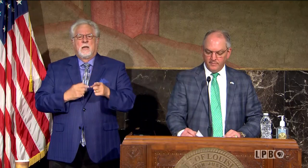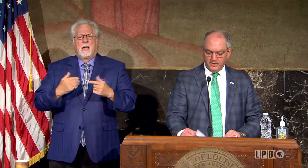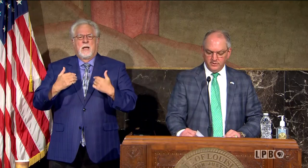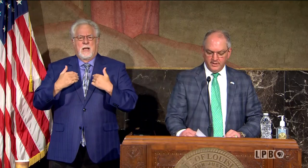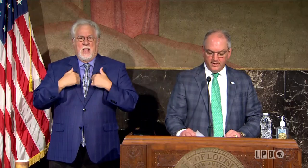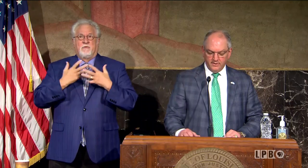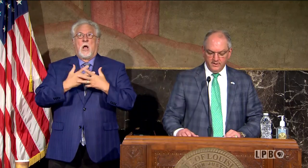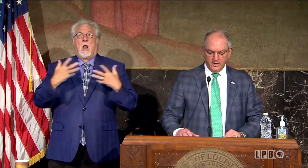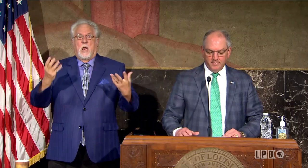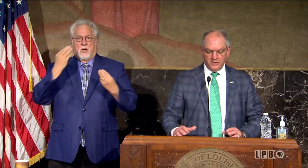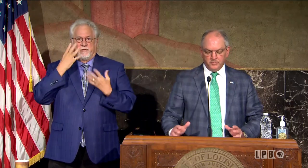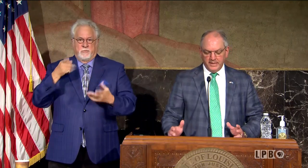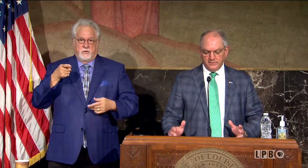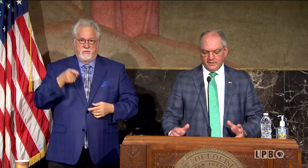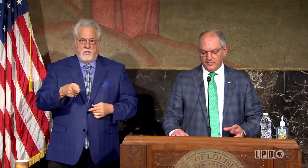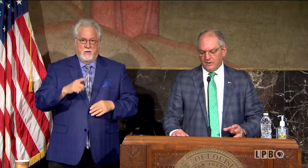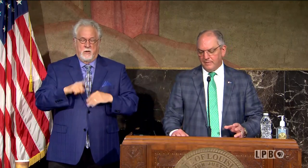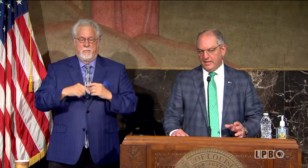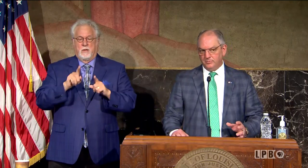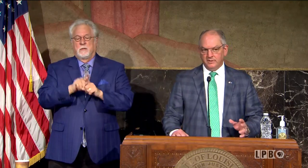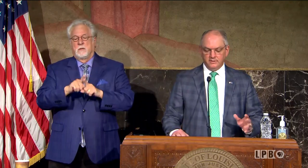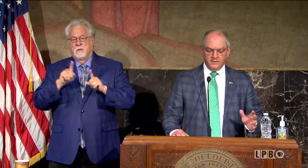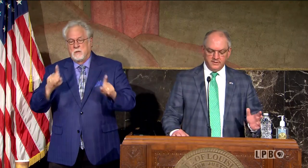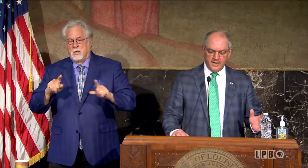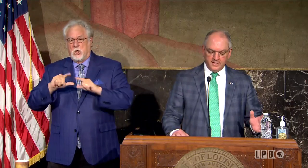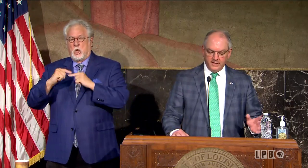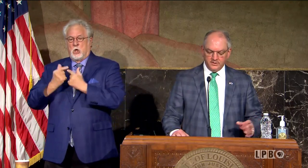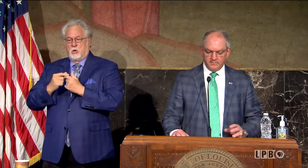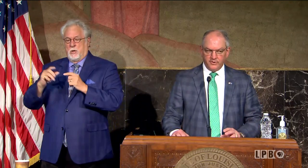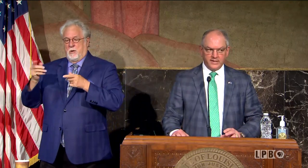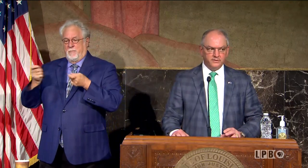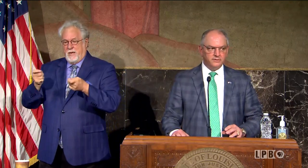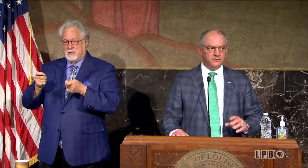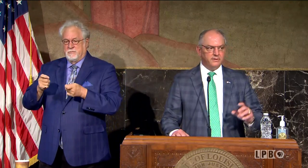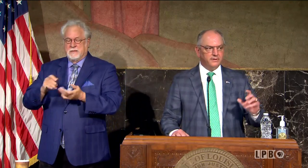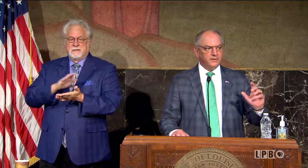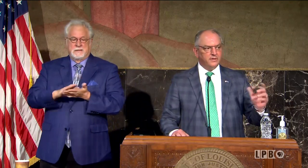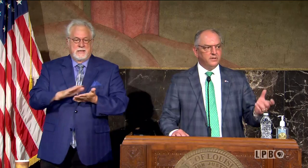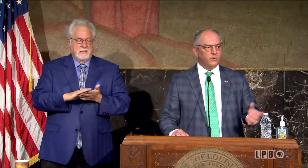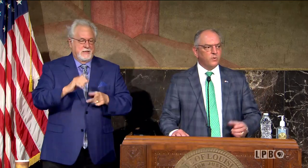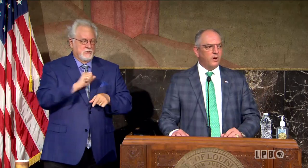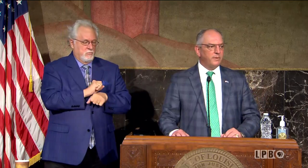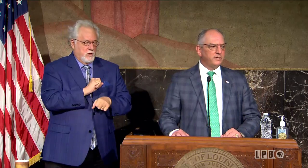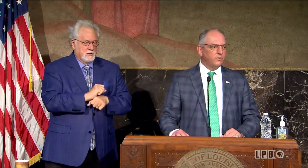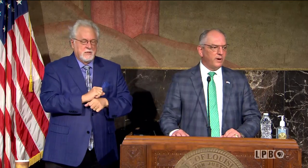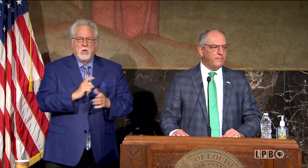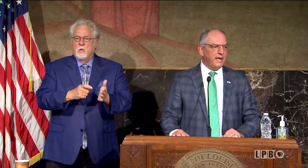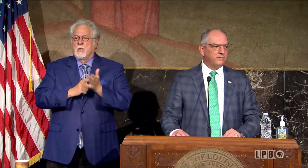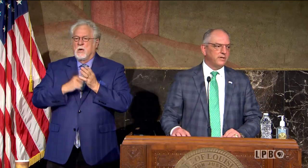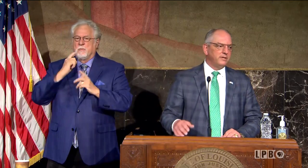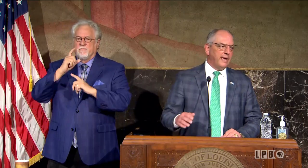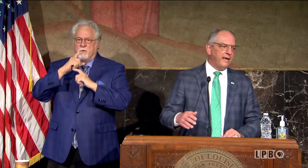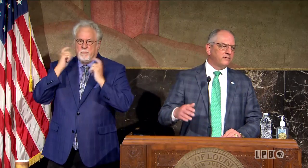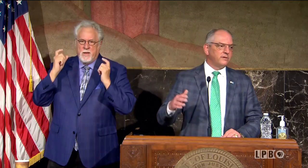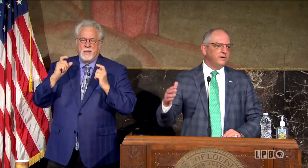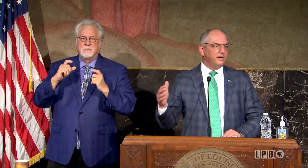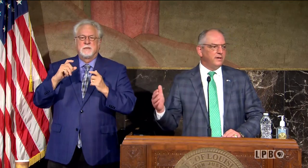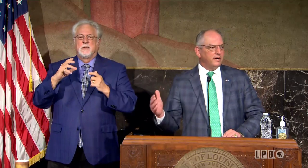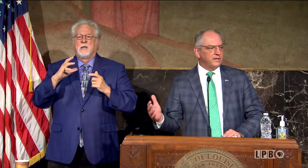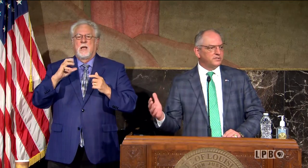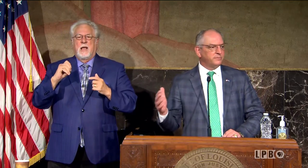of information there about spacing, crowd management, sanitation practices, the requirement to wear a mask and to